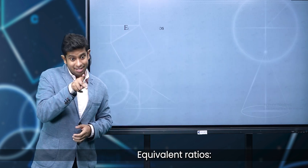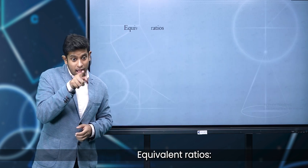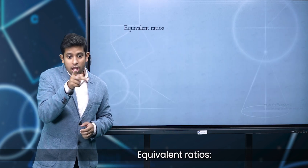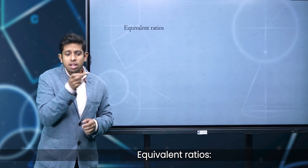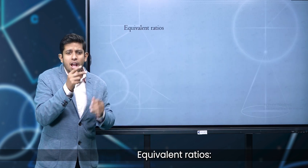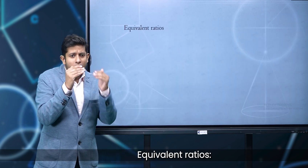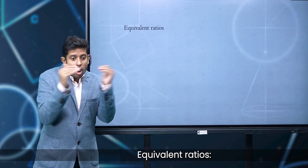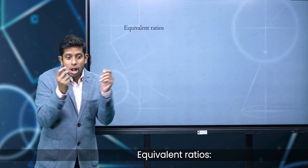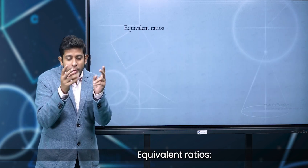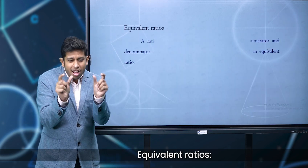Equivalent ratios.